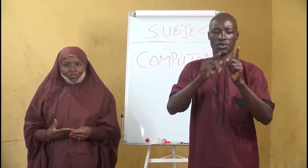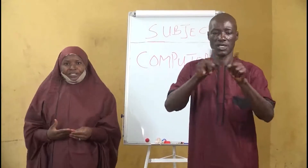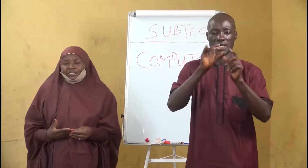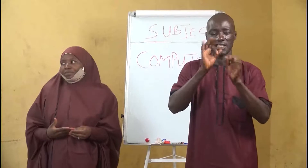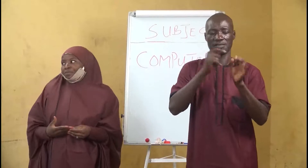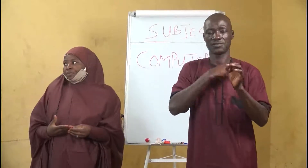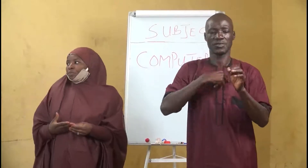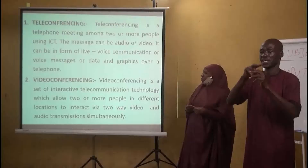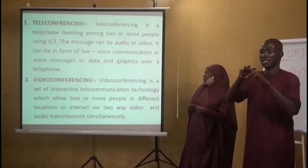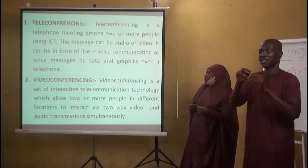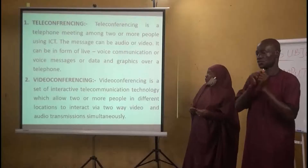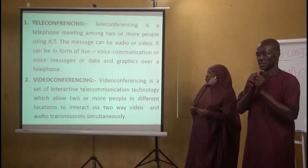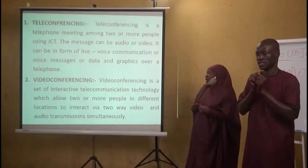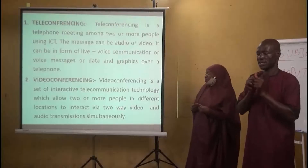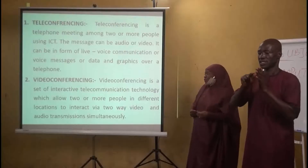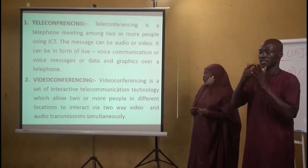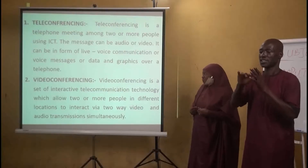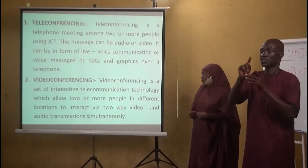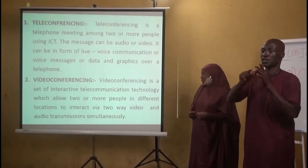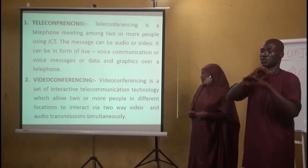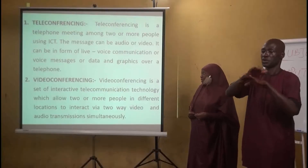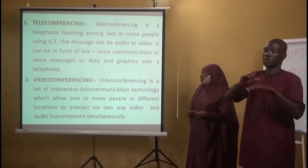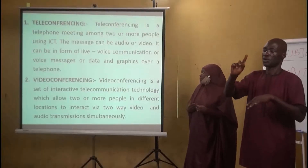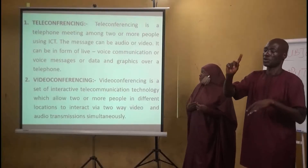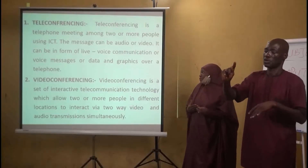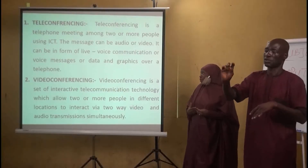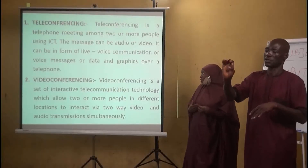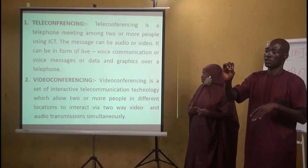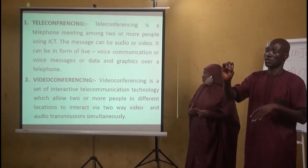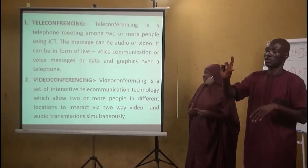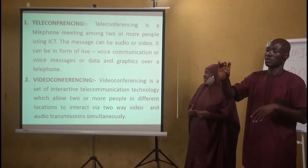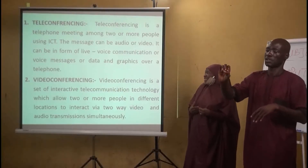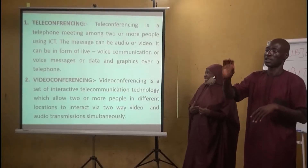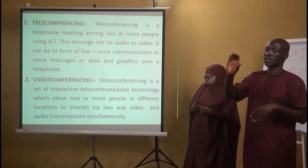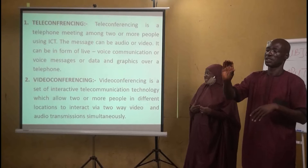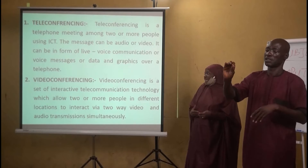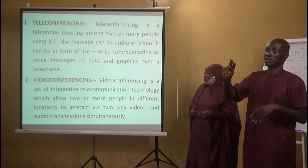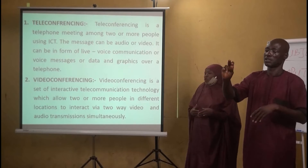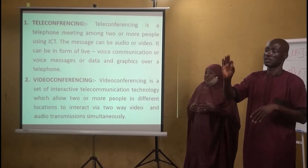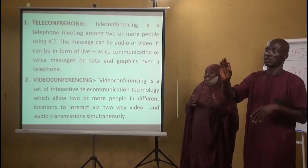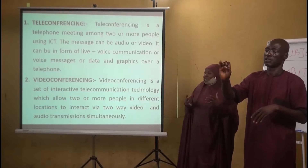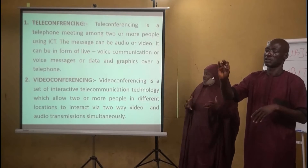teleconferencing. We have video conferencing. Video conferencing is a set of